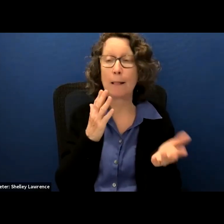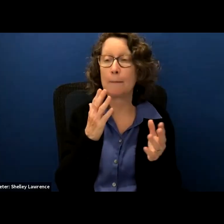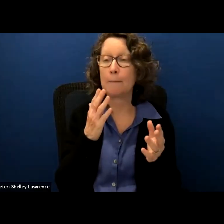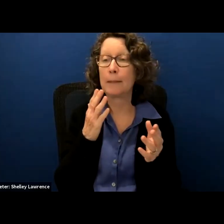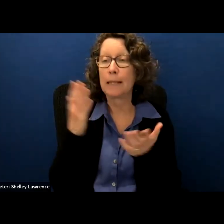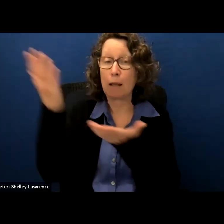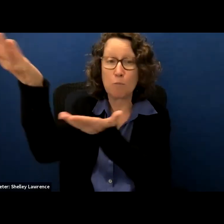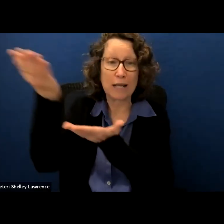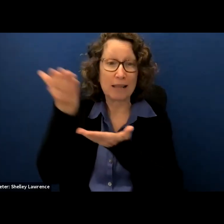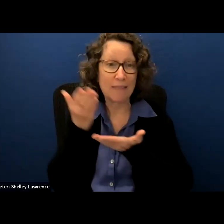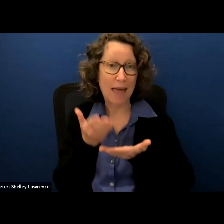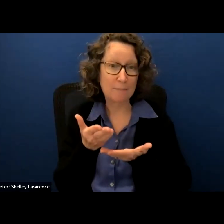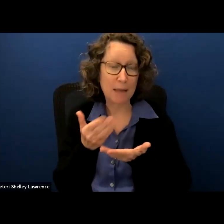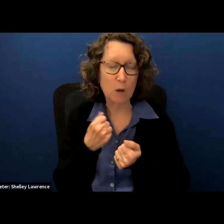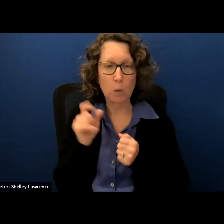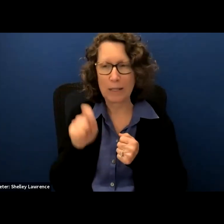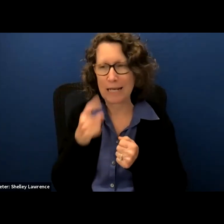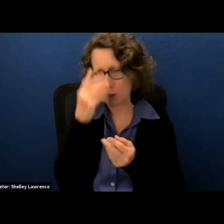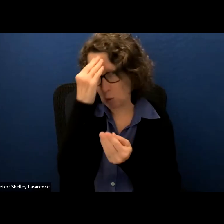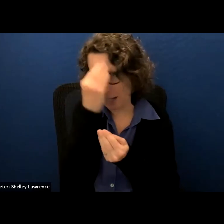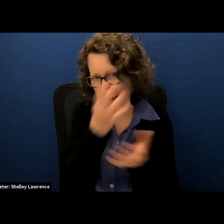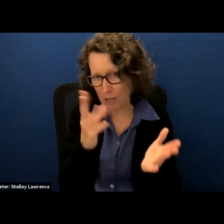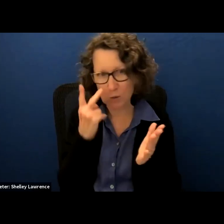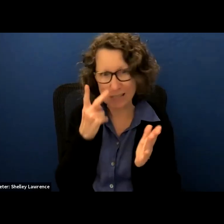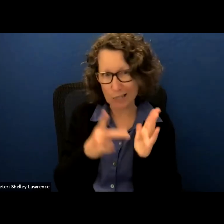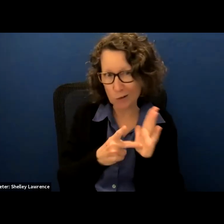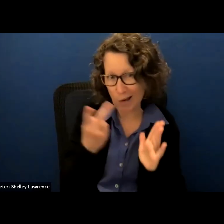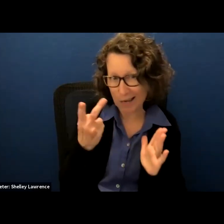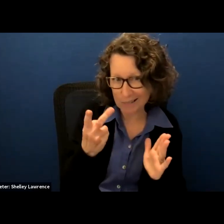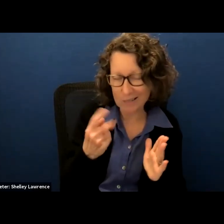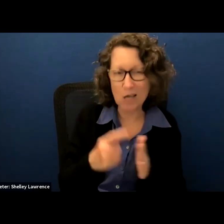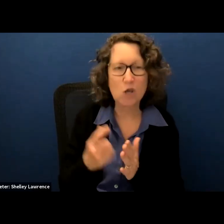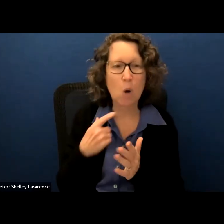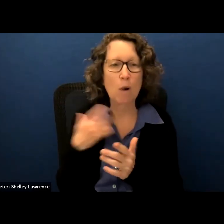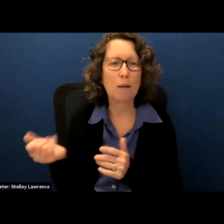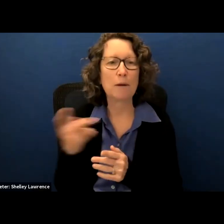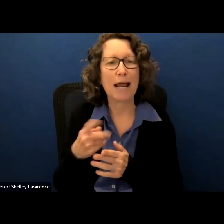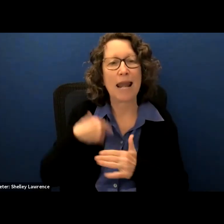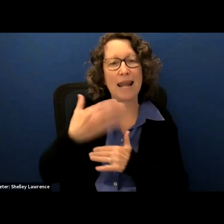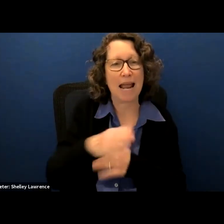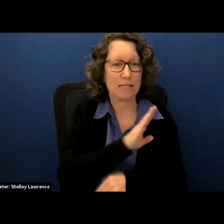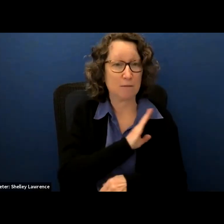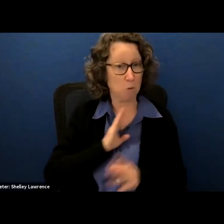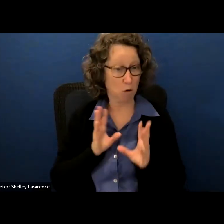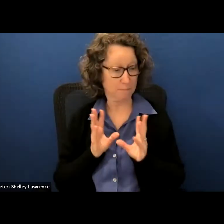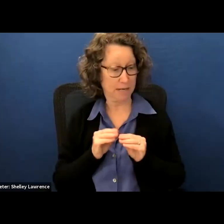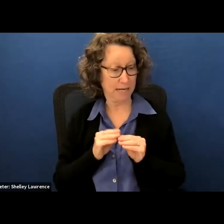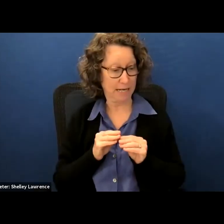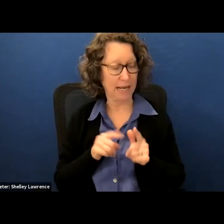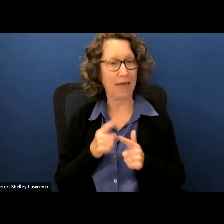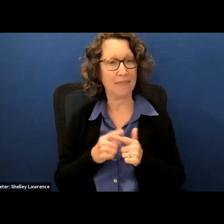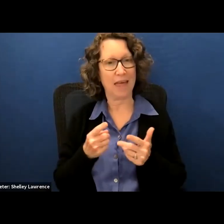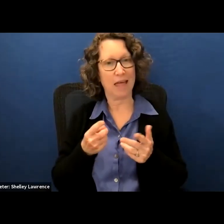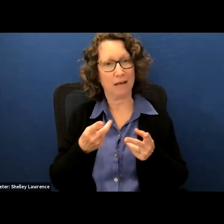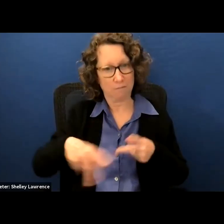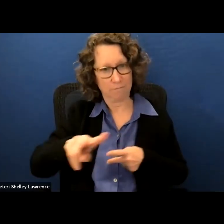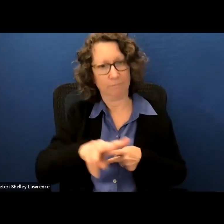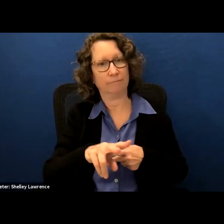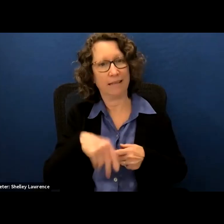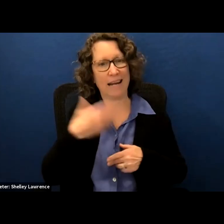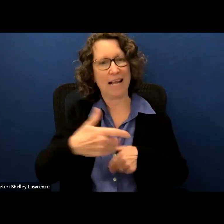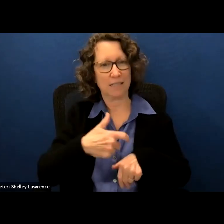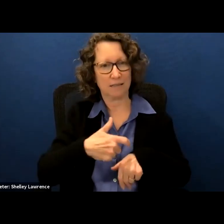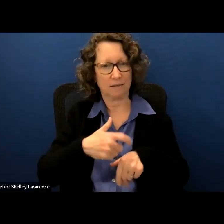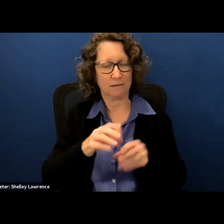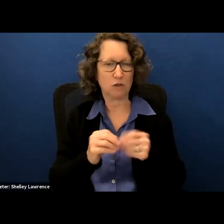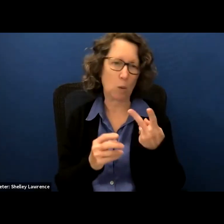back. We need to let you guys see it twice, so we'll be bringing it back at the next board meeting and then the one after that.